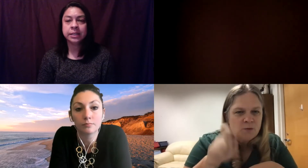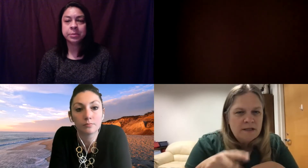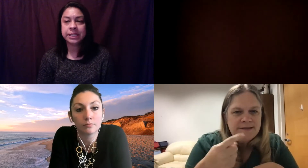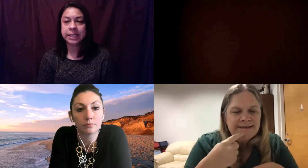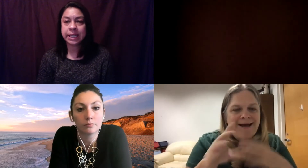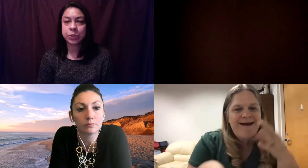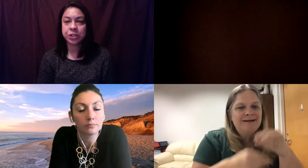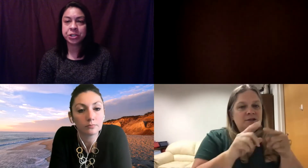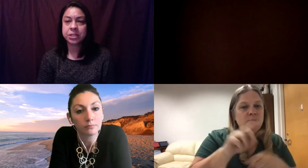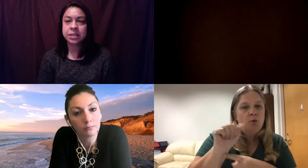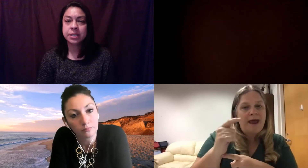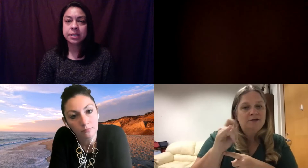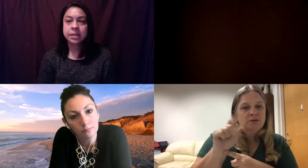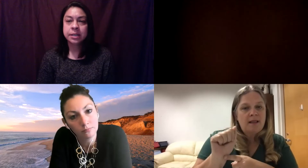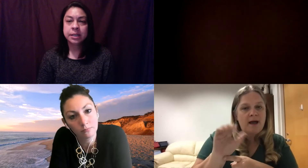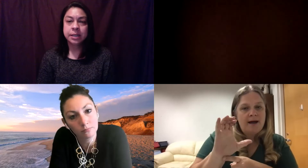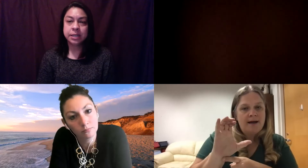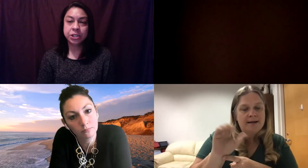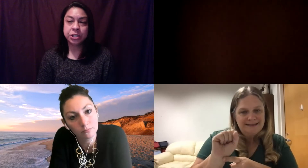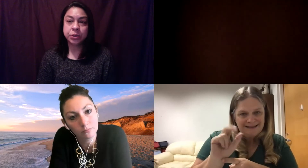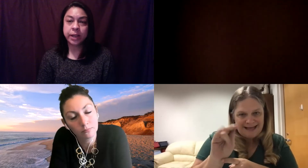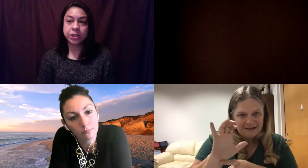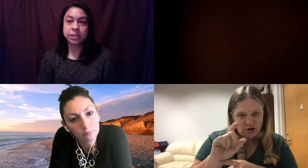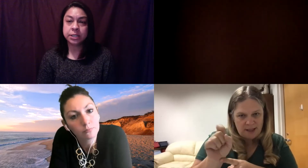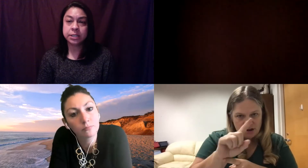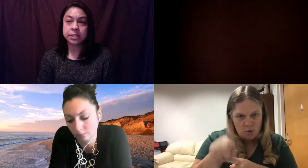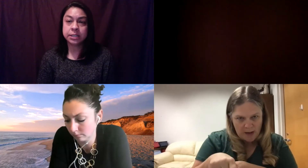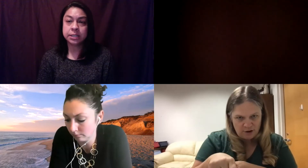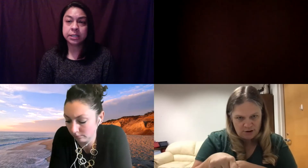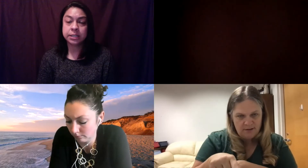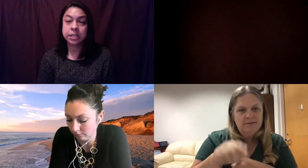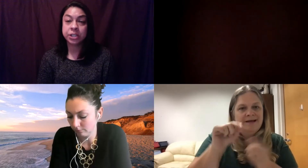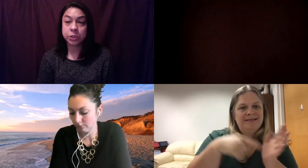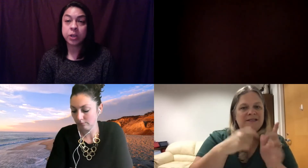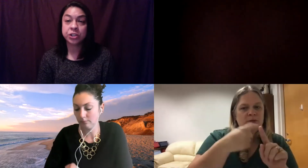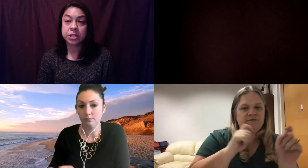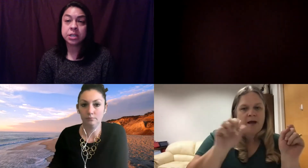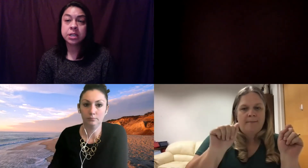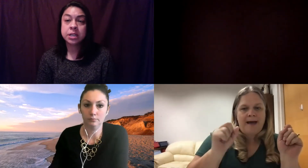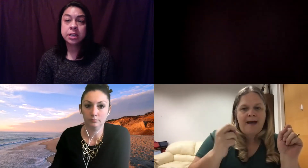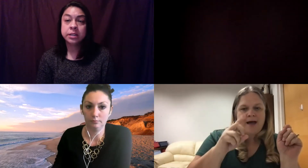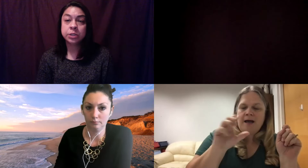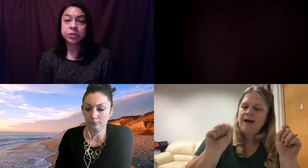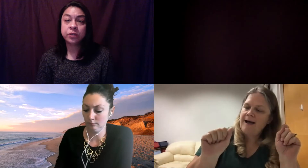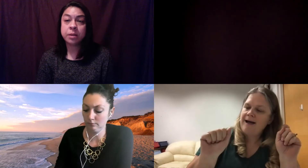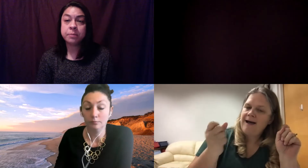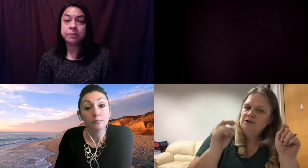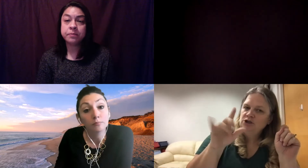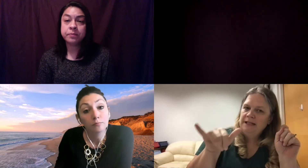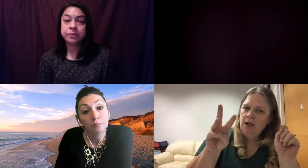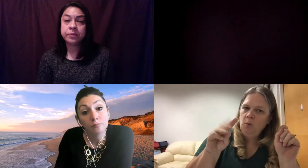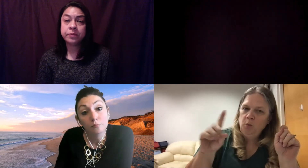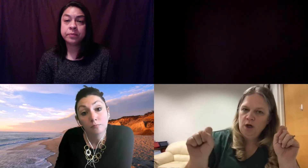Okay, let me see. Next question. In addition to Angela's Sanchez's question, this was